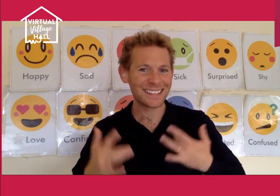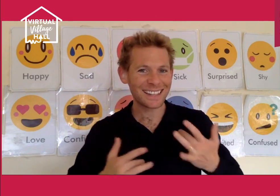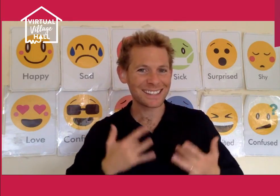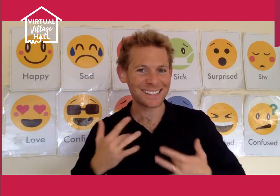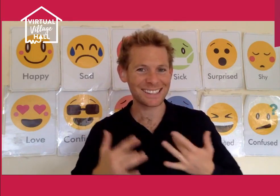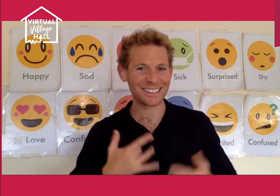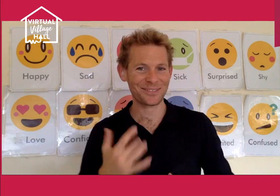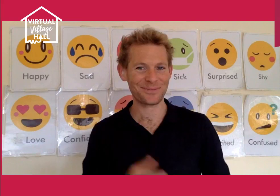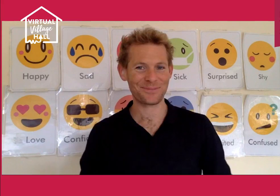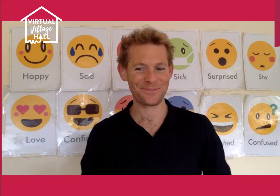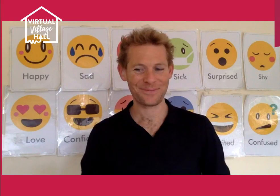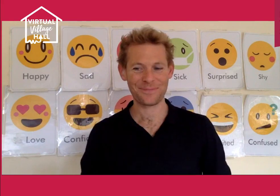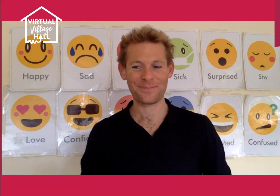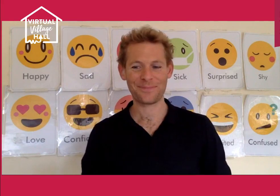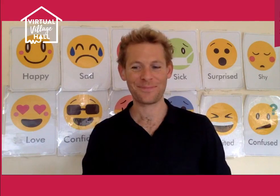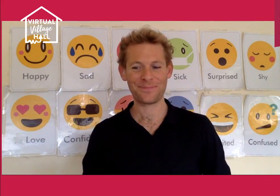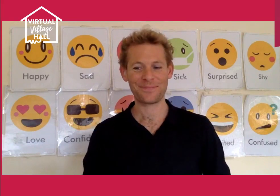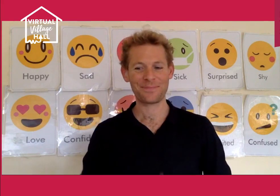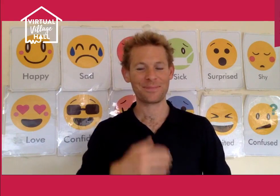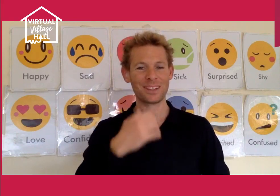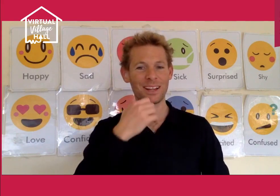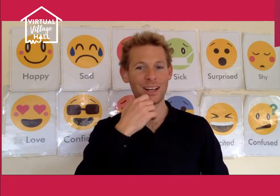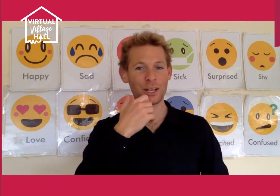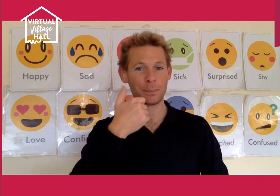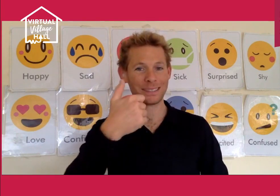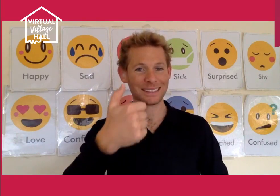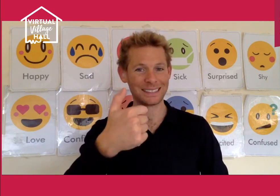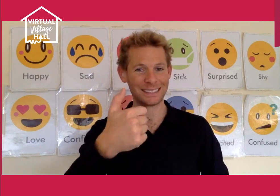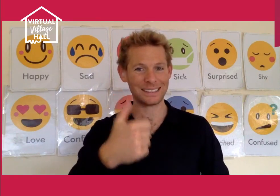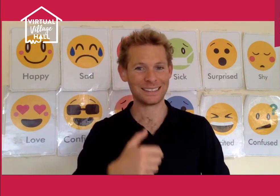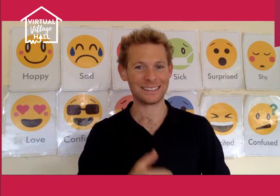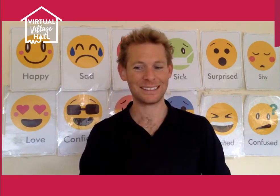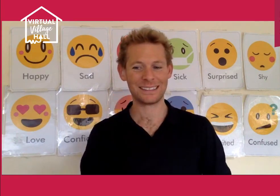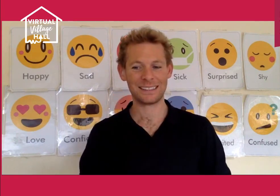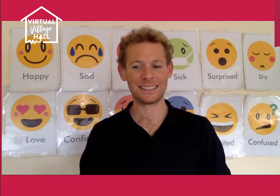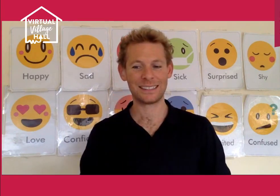excited, or the sign can be excited. Number 6,